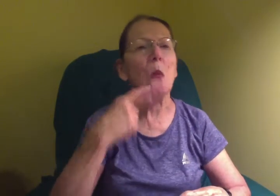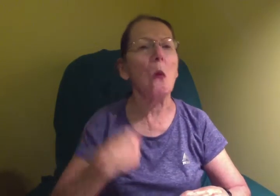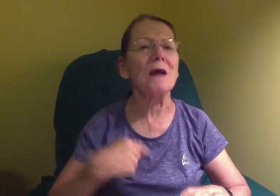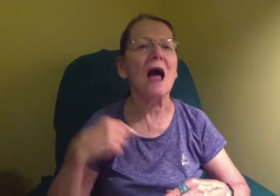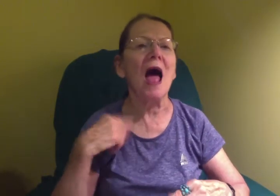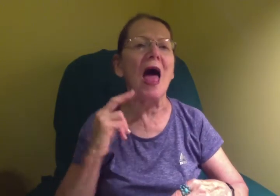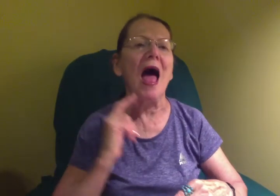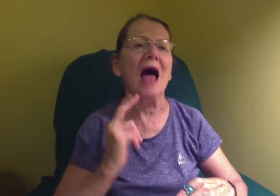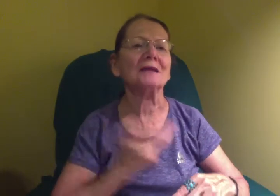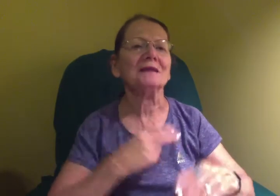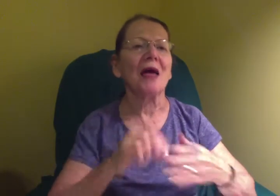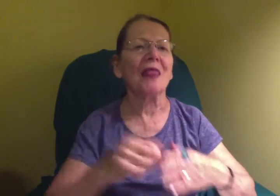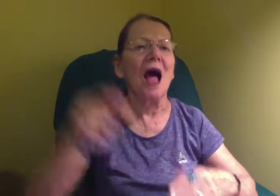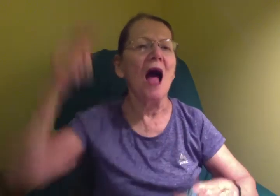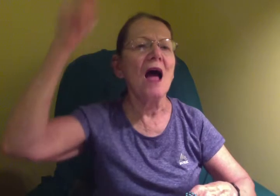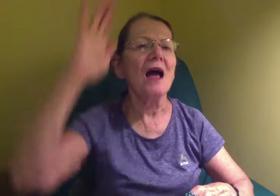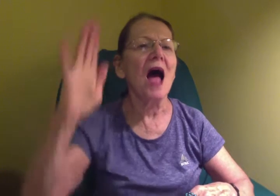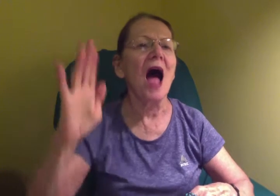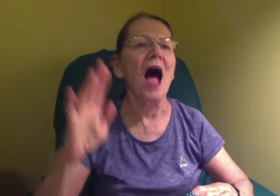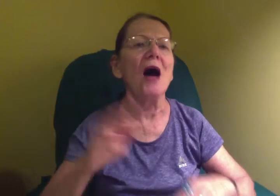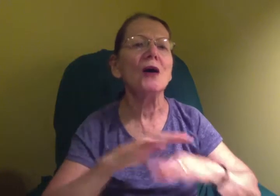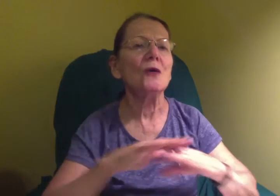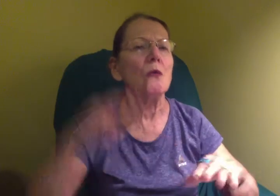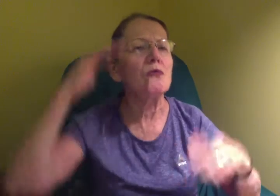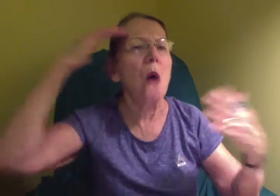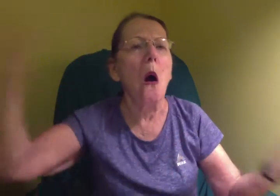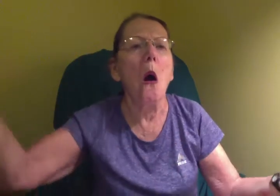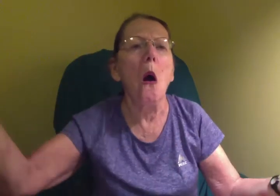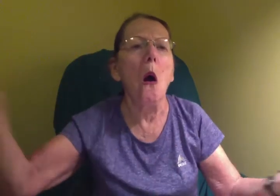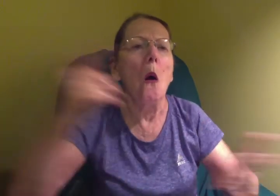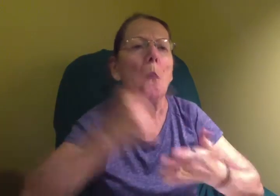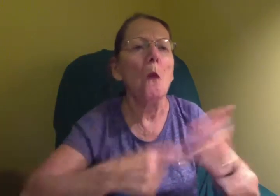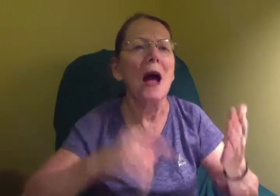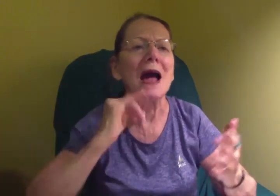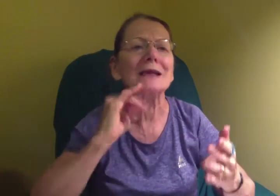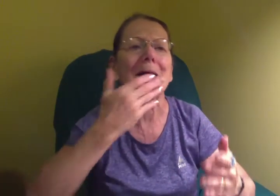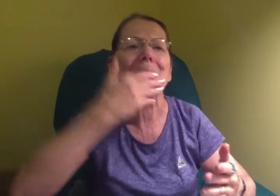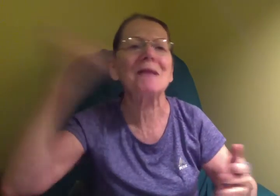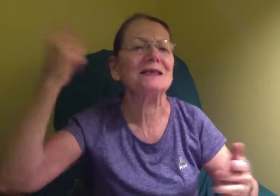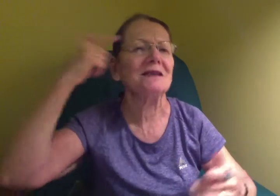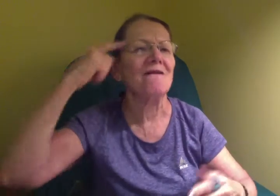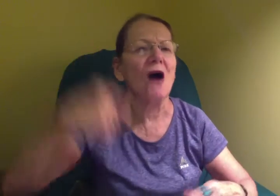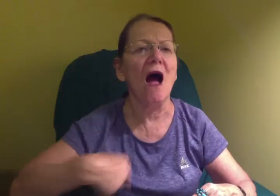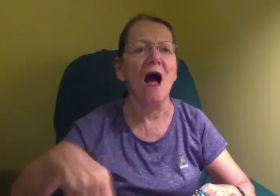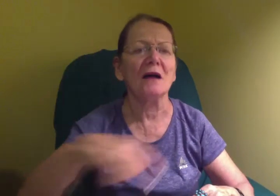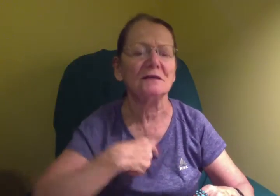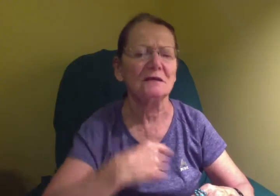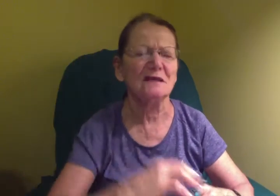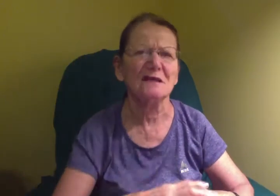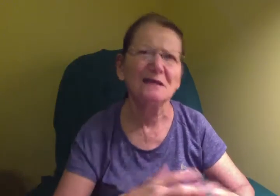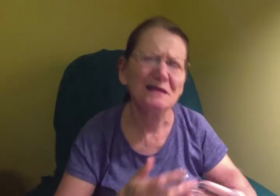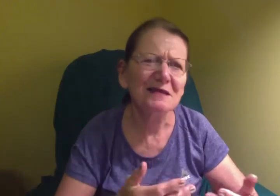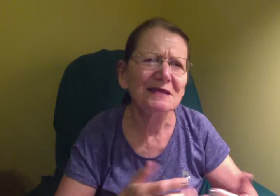is hard part of the job that